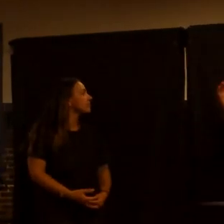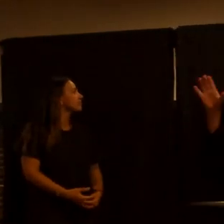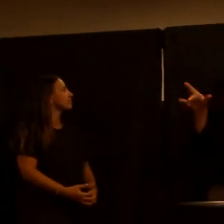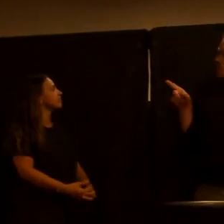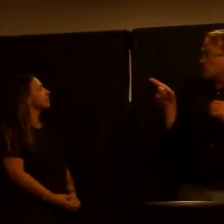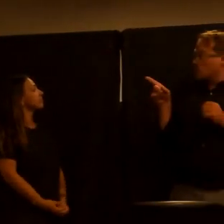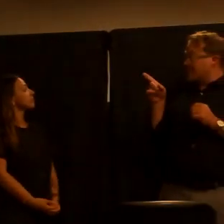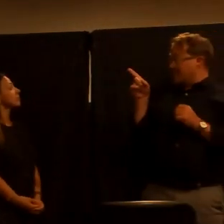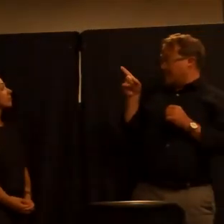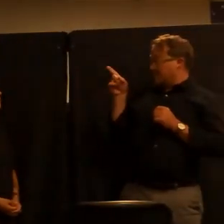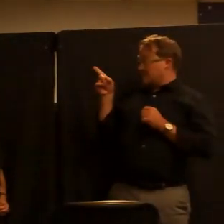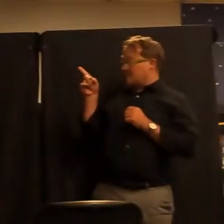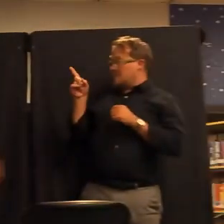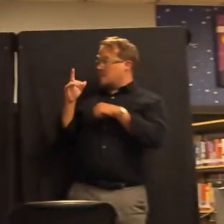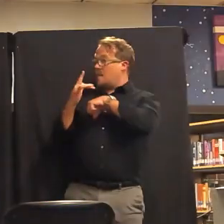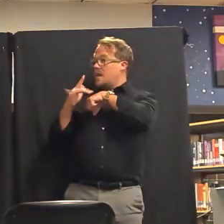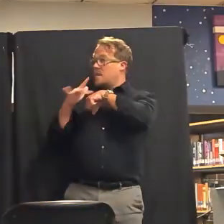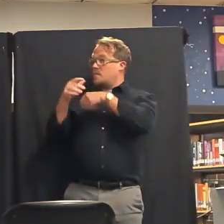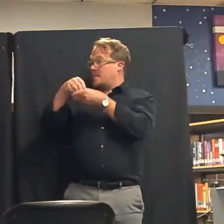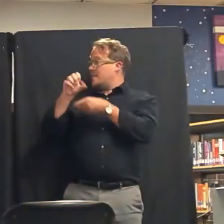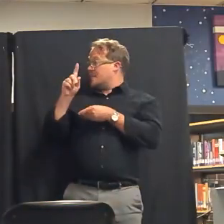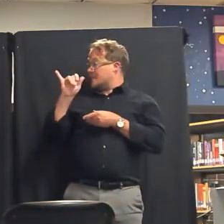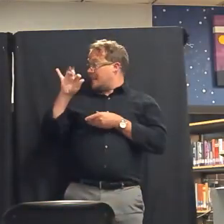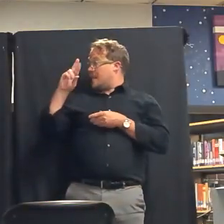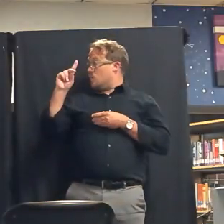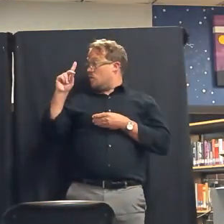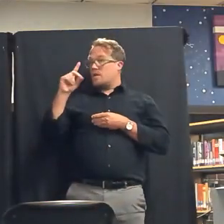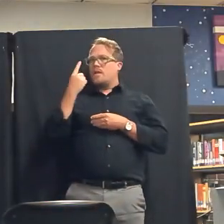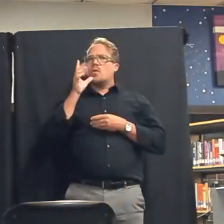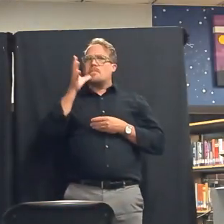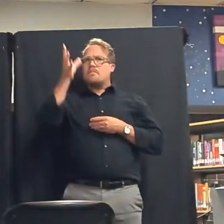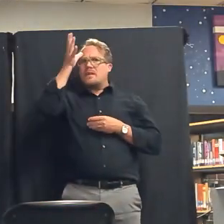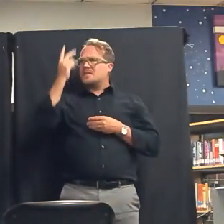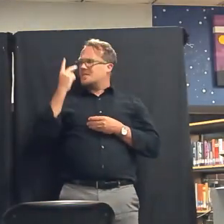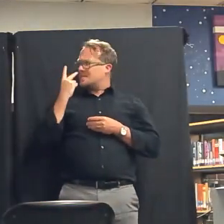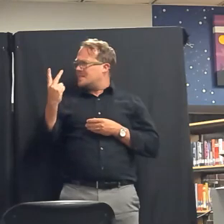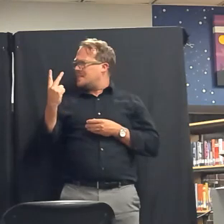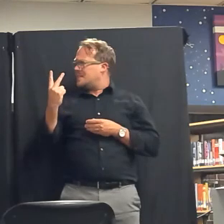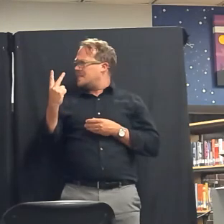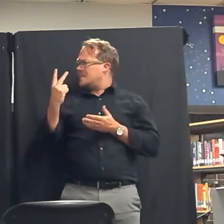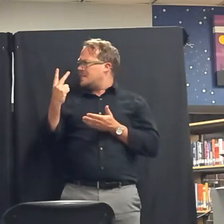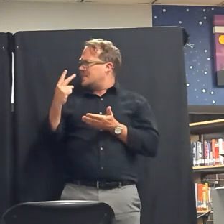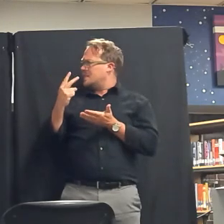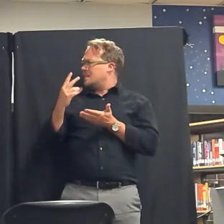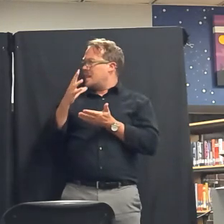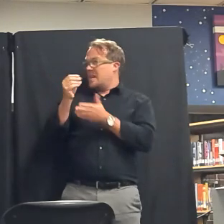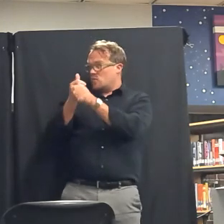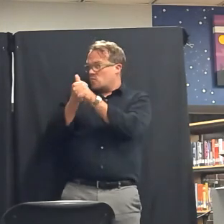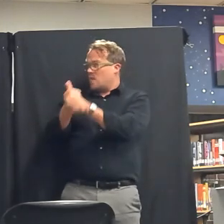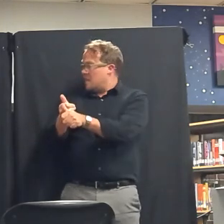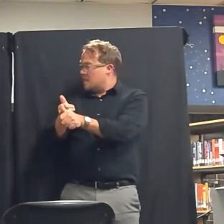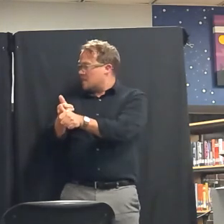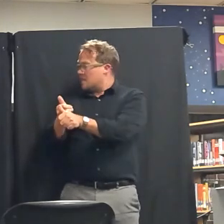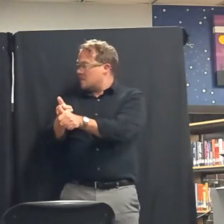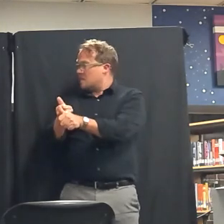be available in their Skyward for their parents to also be able to see and track? And